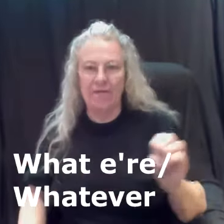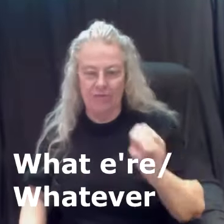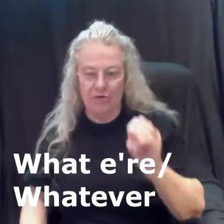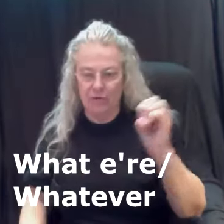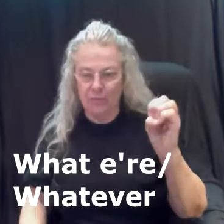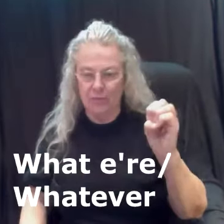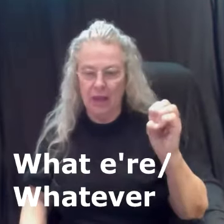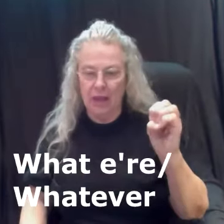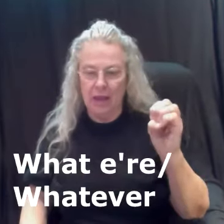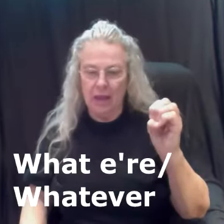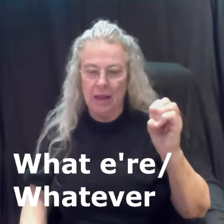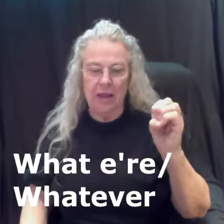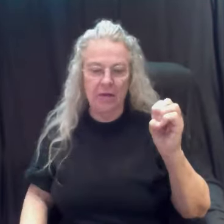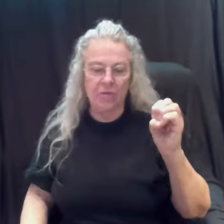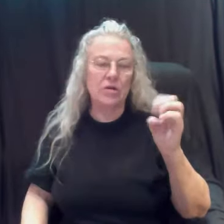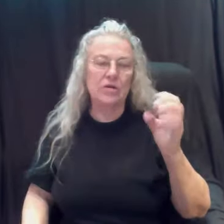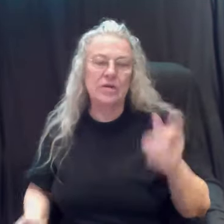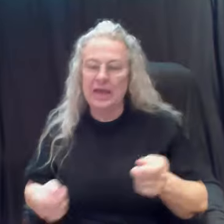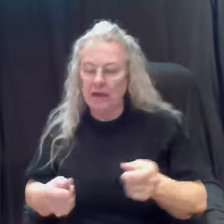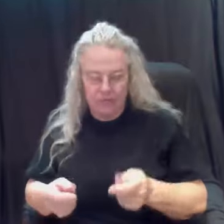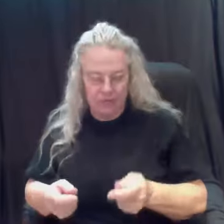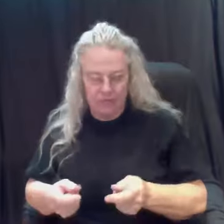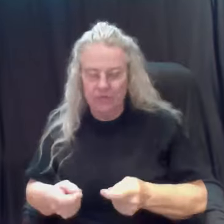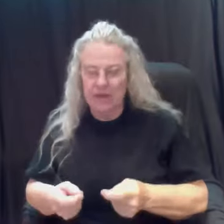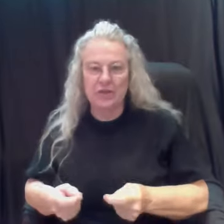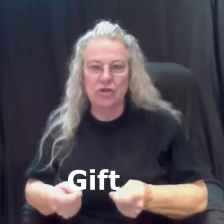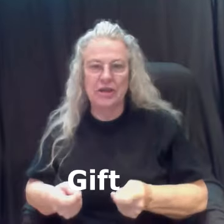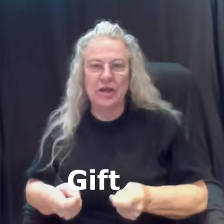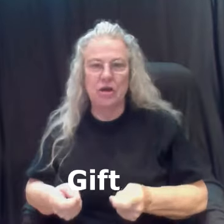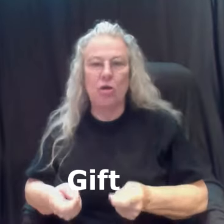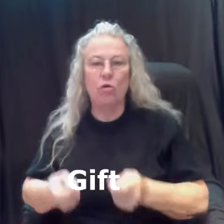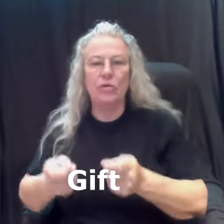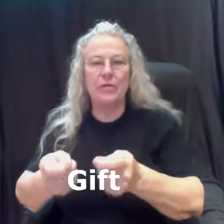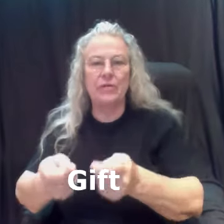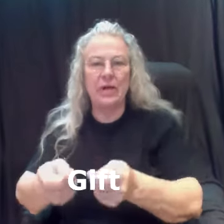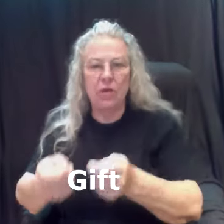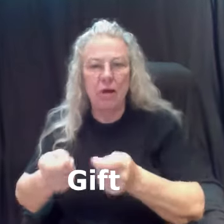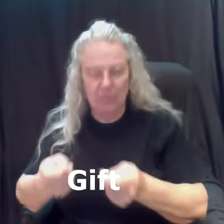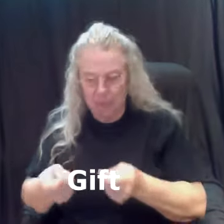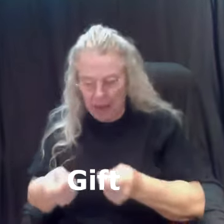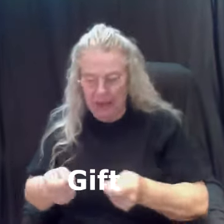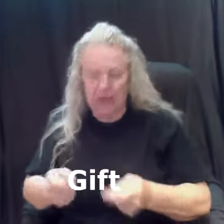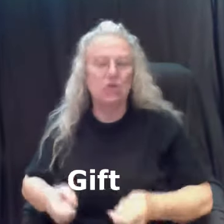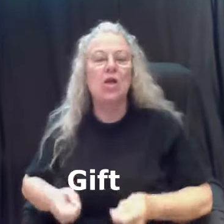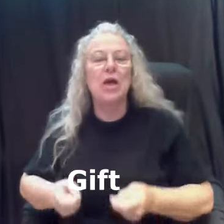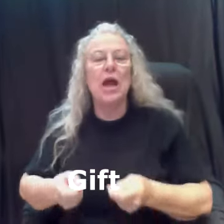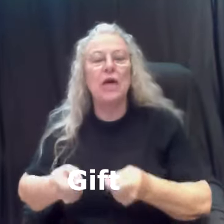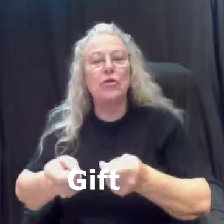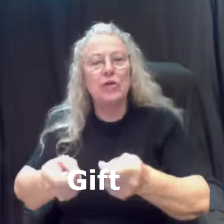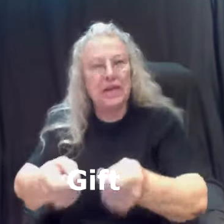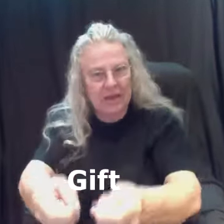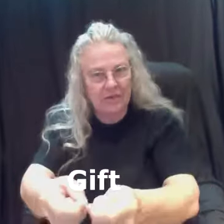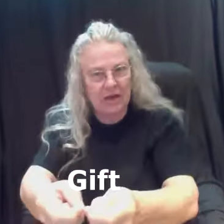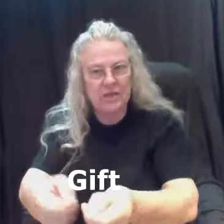whatever. And of course, gift is just getting a hold of something like you have a package and you're giving it to